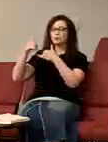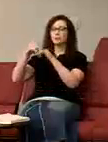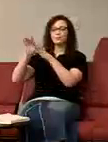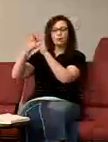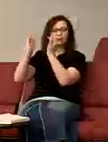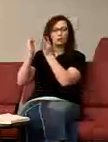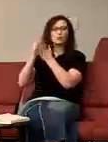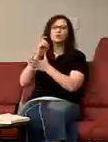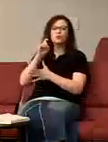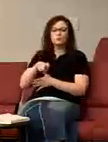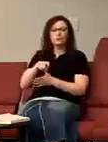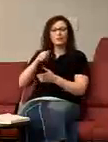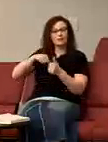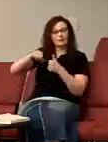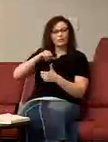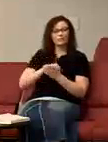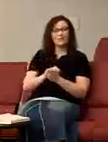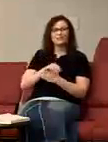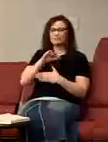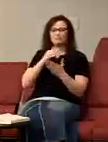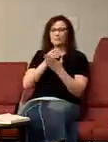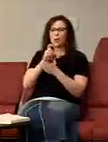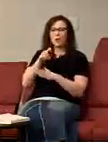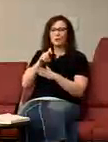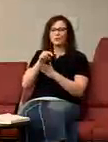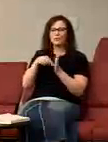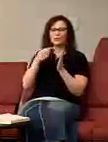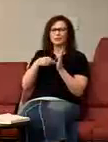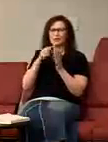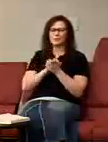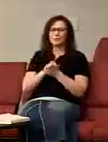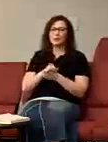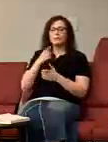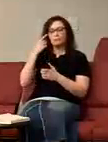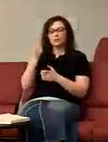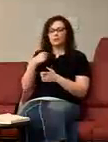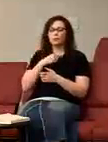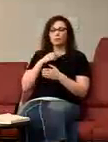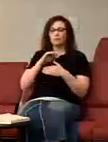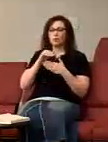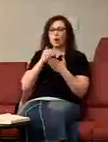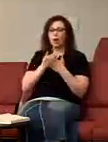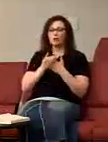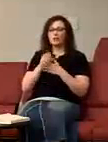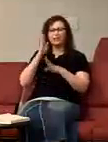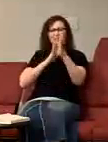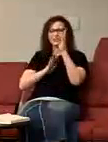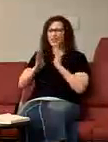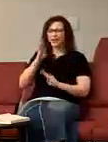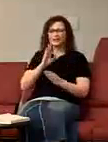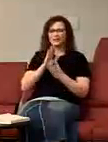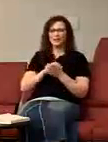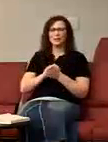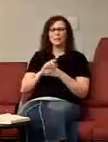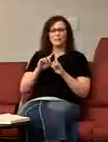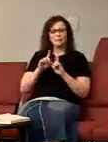need, that's all you need sometimes. Because we're all going to get stressed. We're all going to get anxiety. We're all going to do that. But I know that once